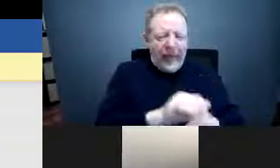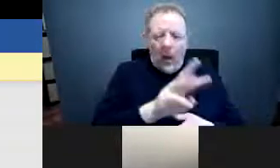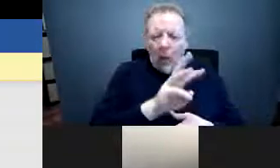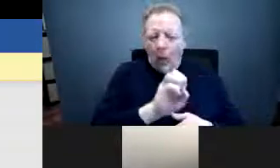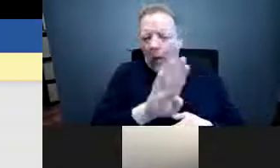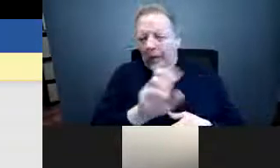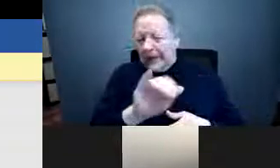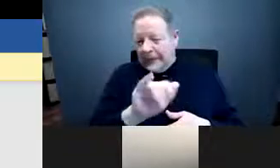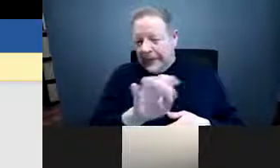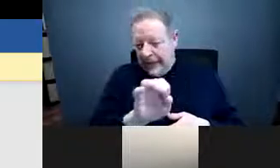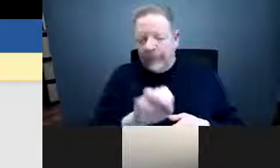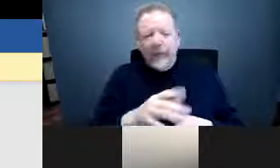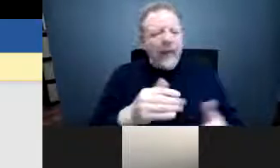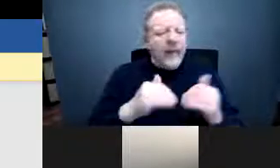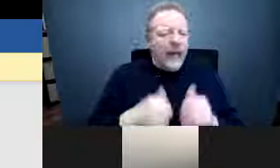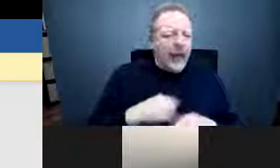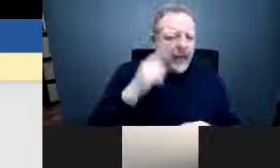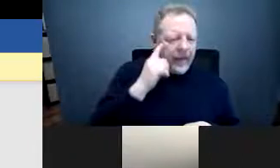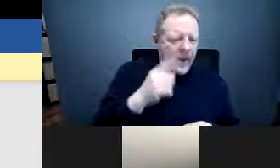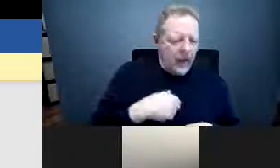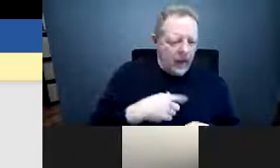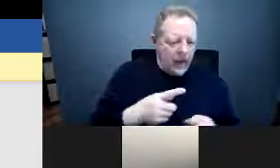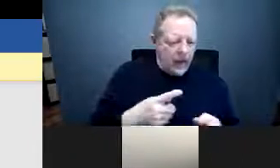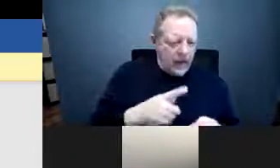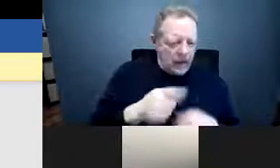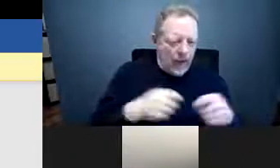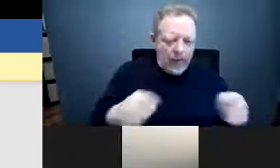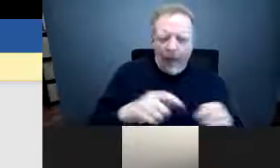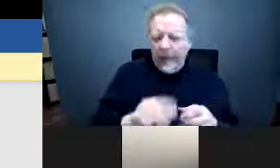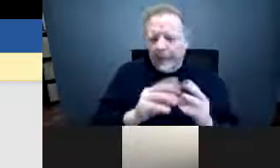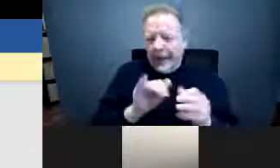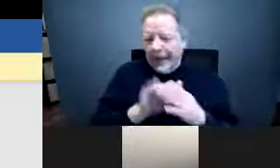And then I think we just about wrapped up the meeting at that point.